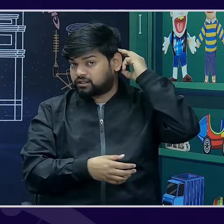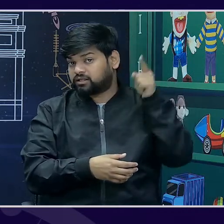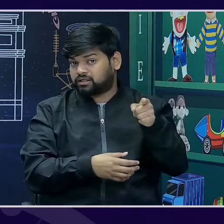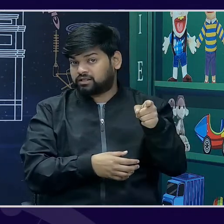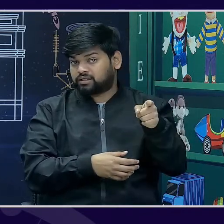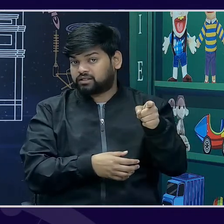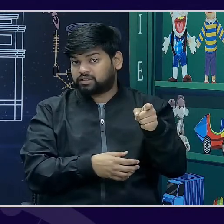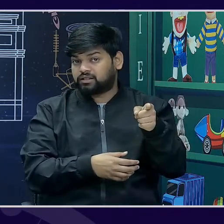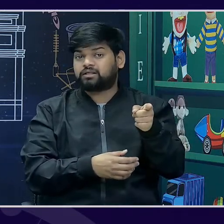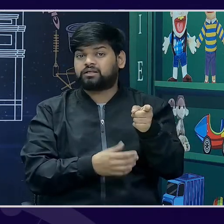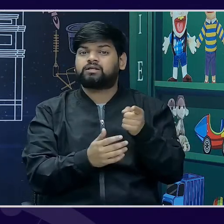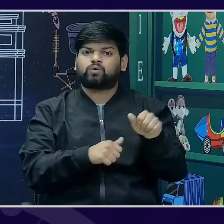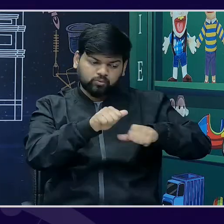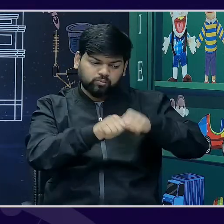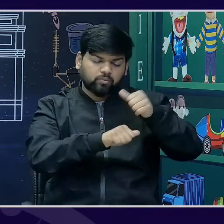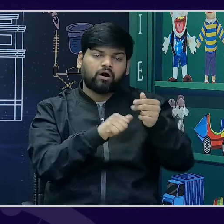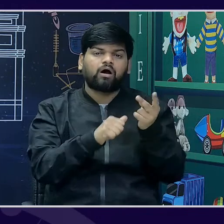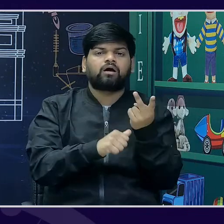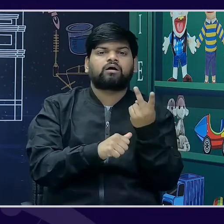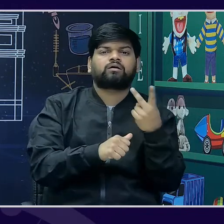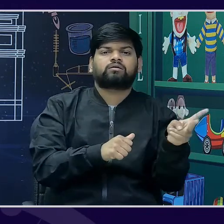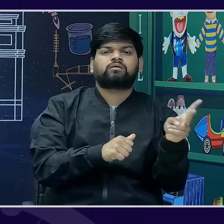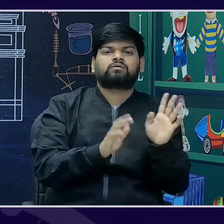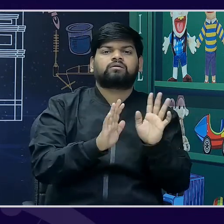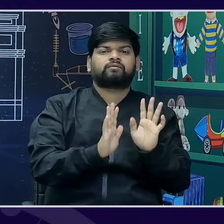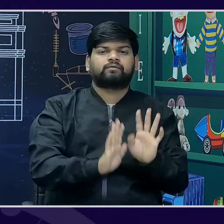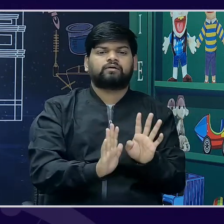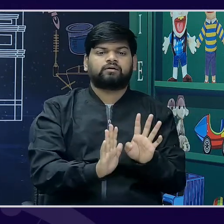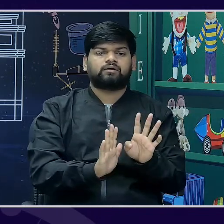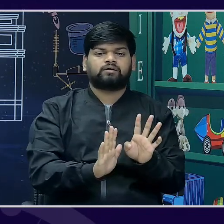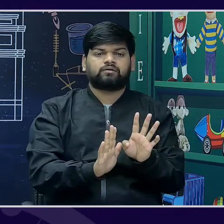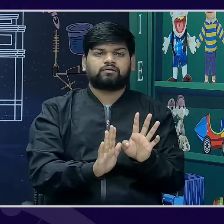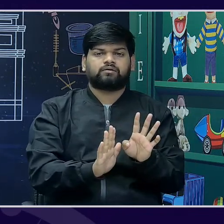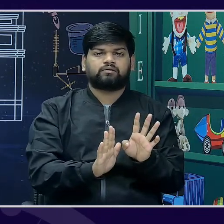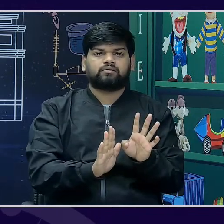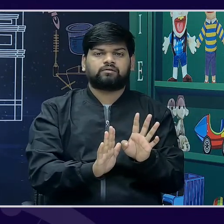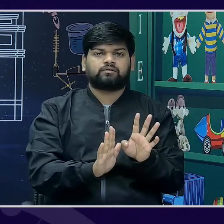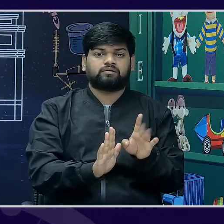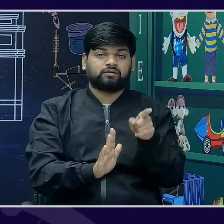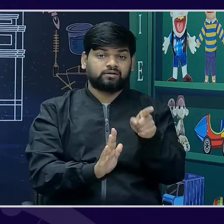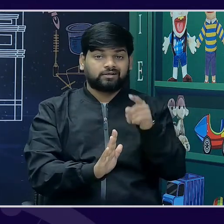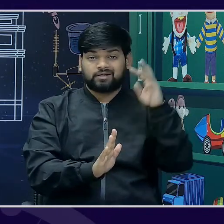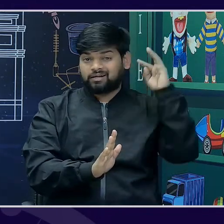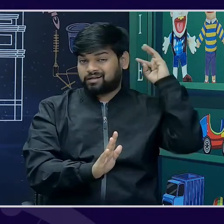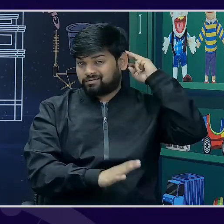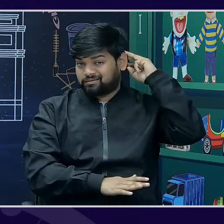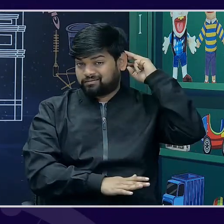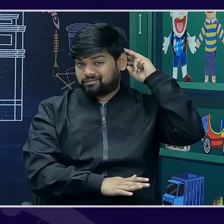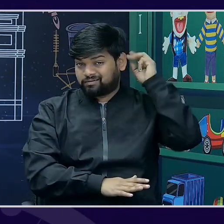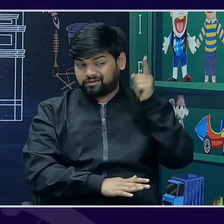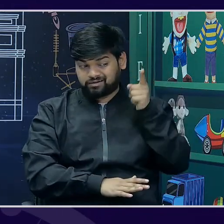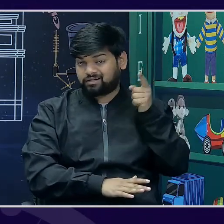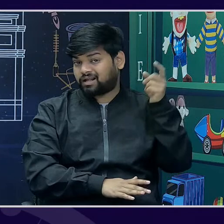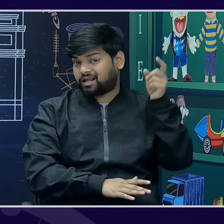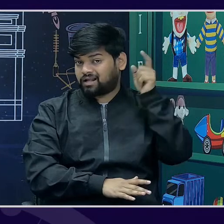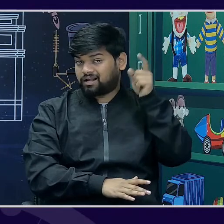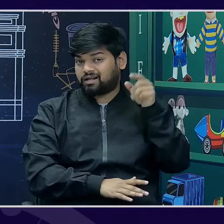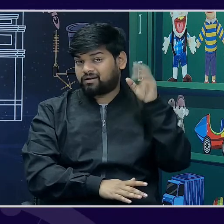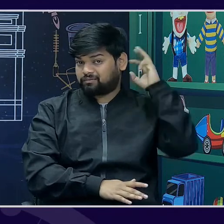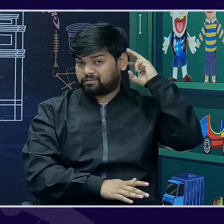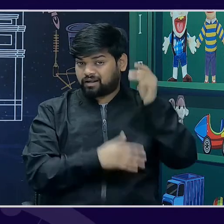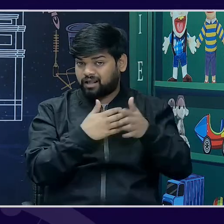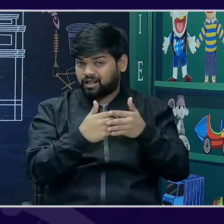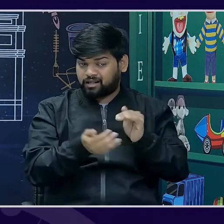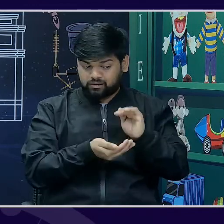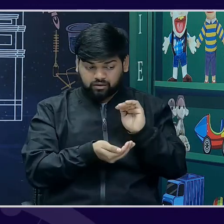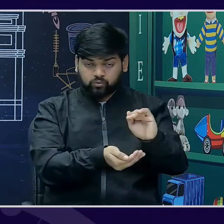more metallic. So the baby would require associated training, which is called auditory verbal